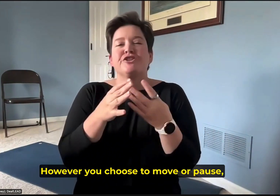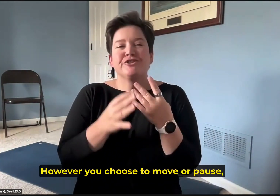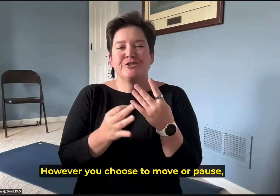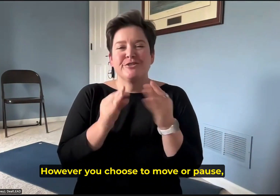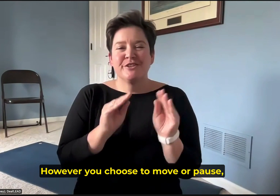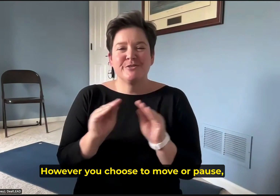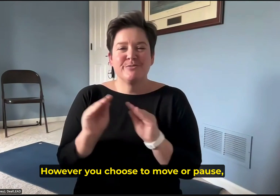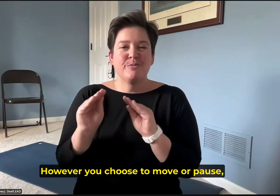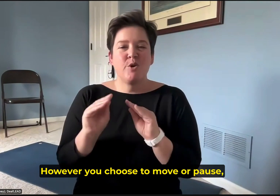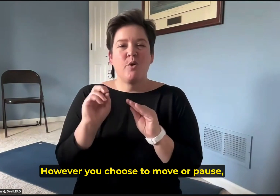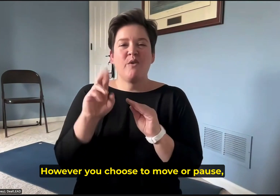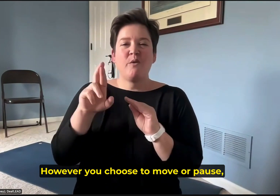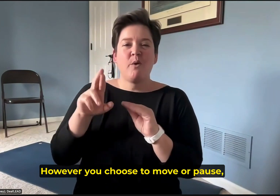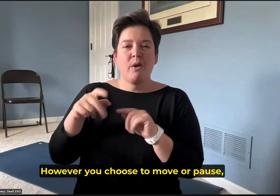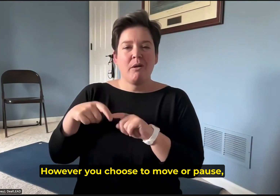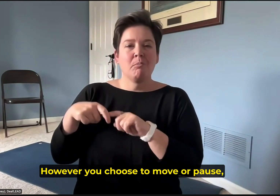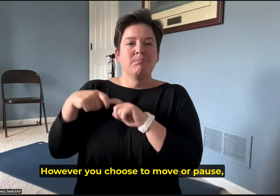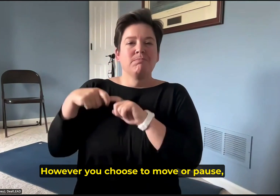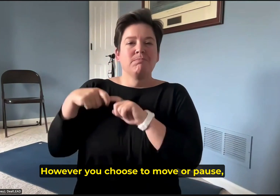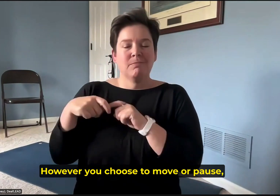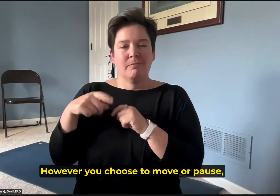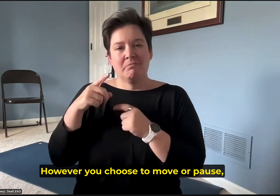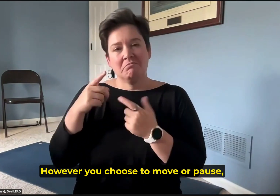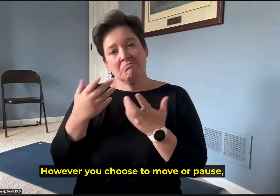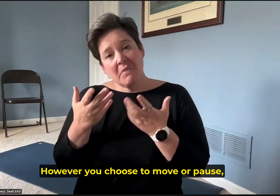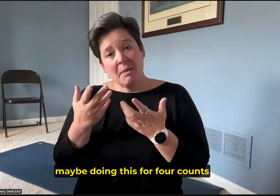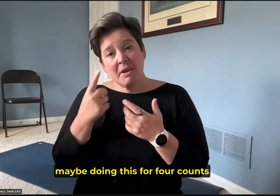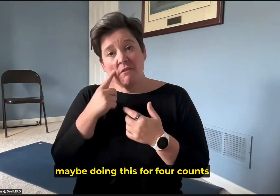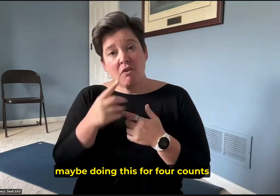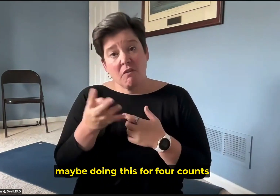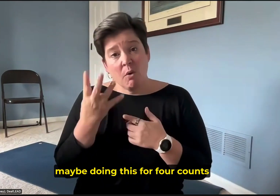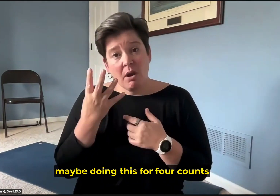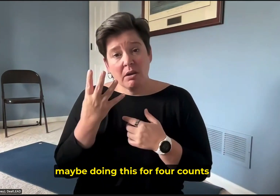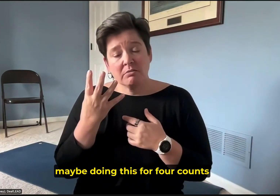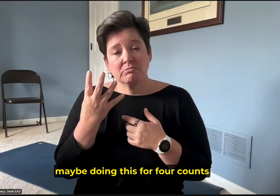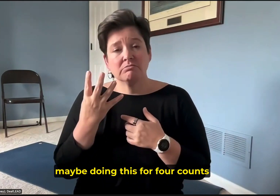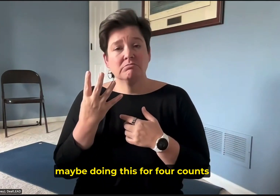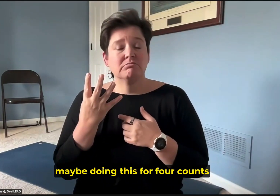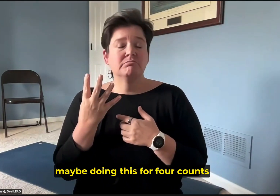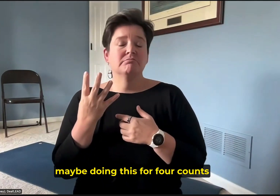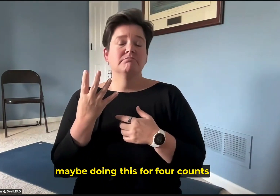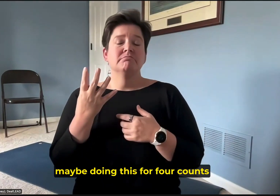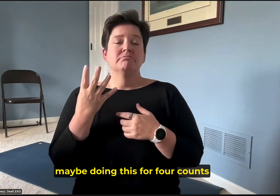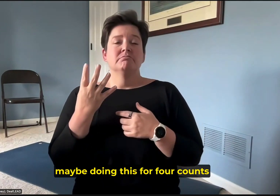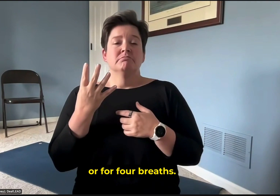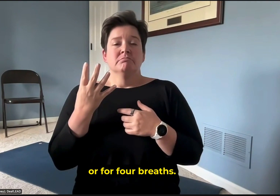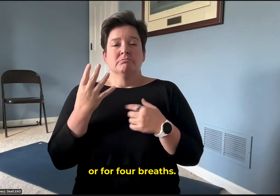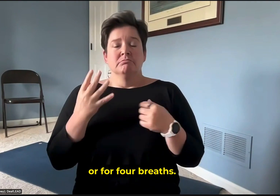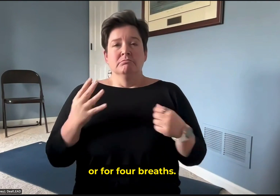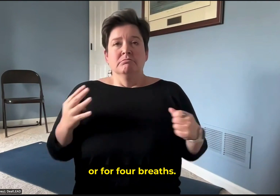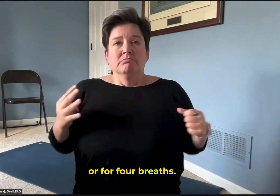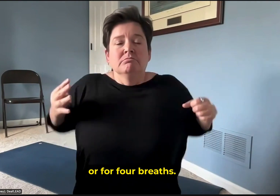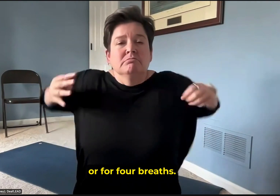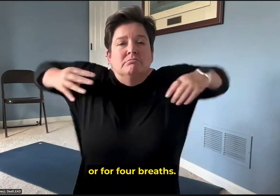However you choose to move or pause, maybe doing this for 4 counts or for 4 breaths.